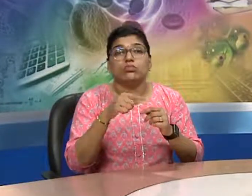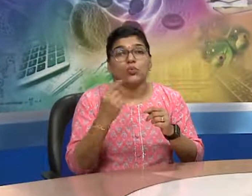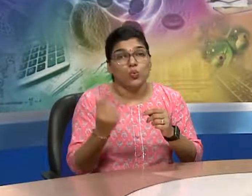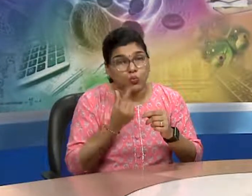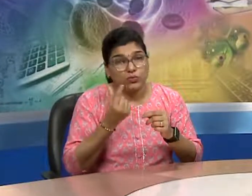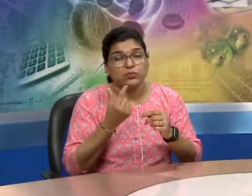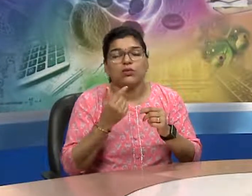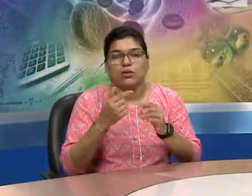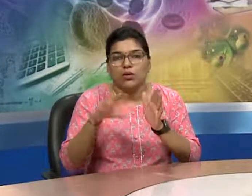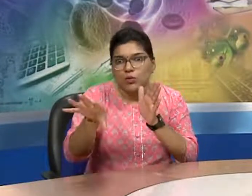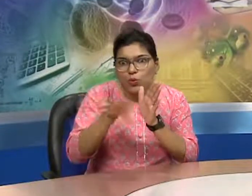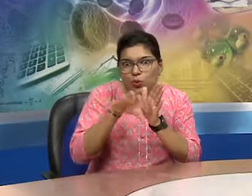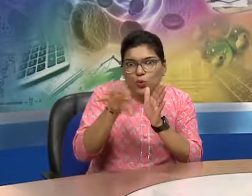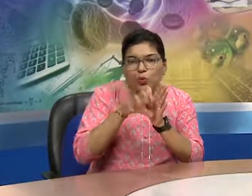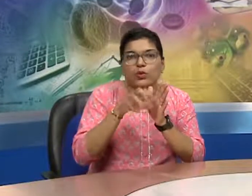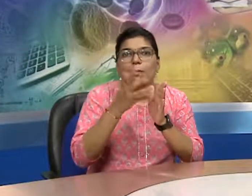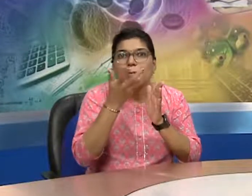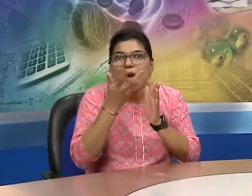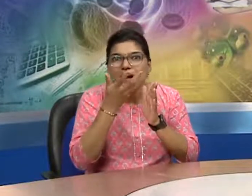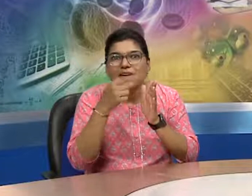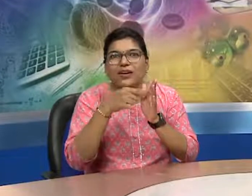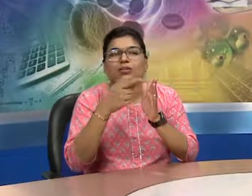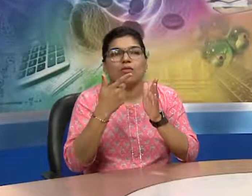moisture and nutrients.